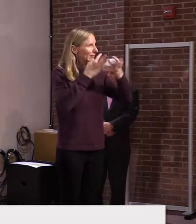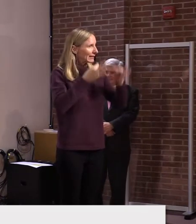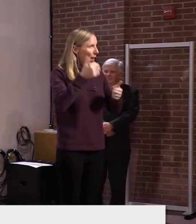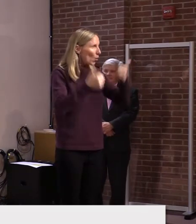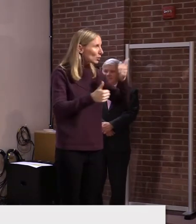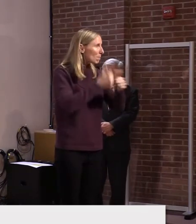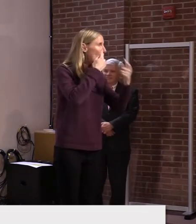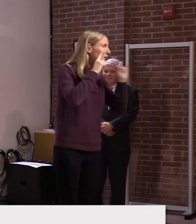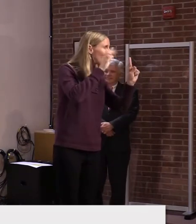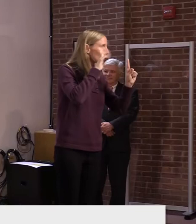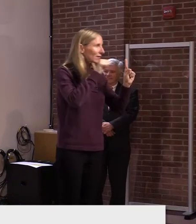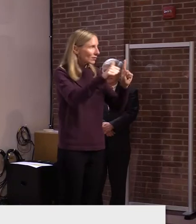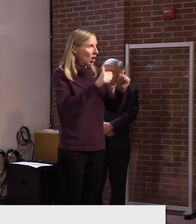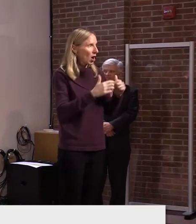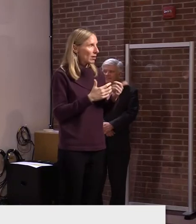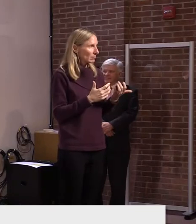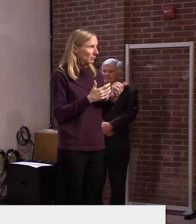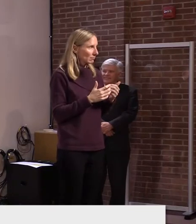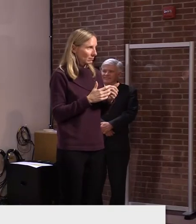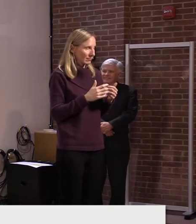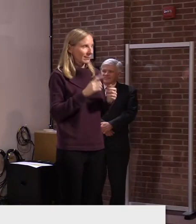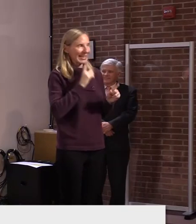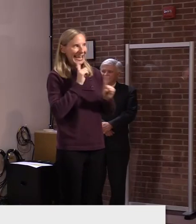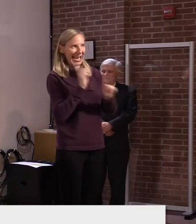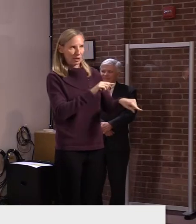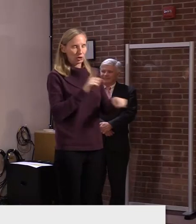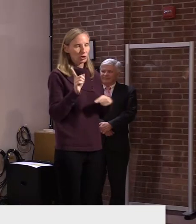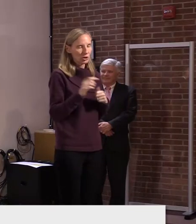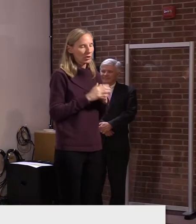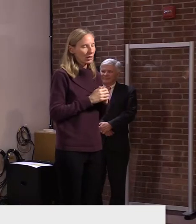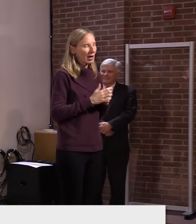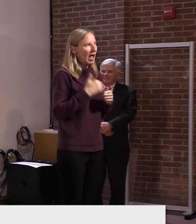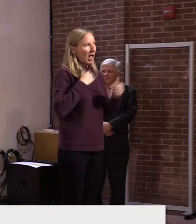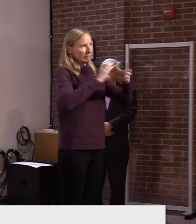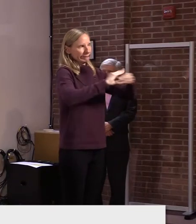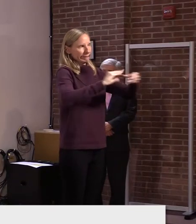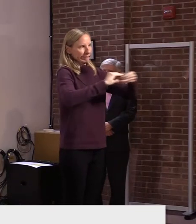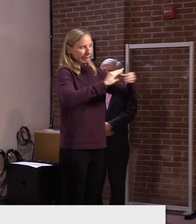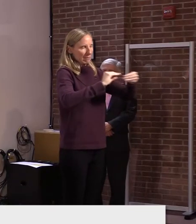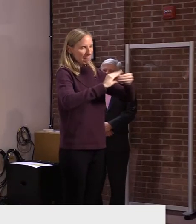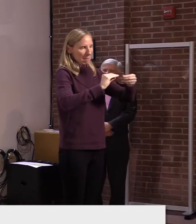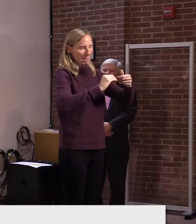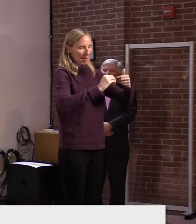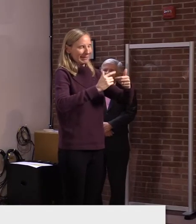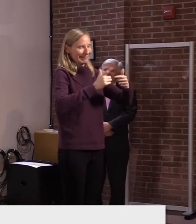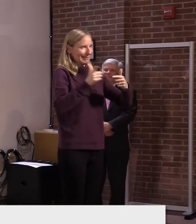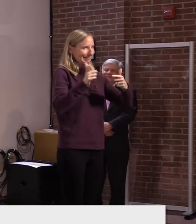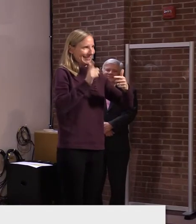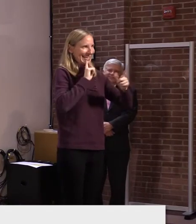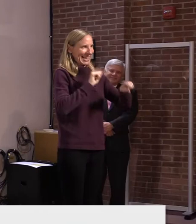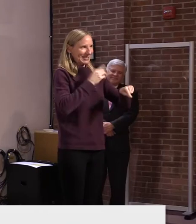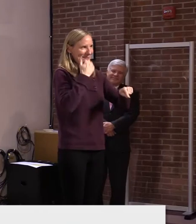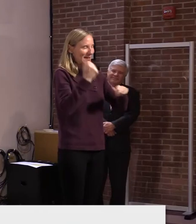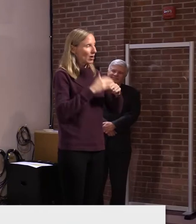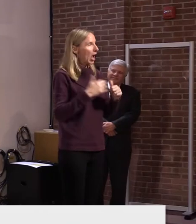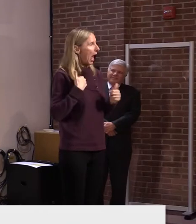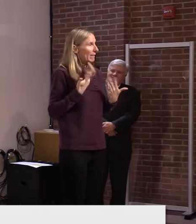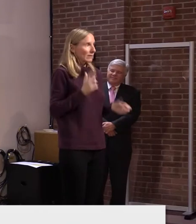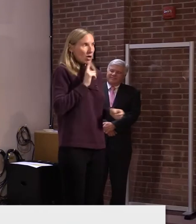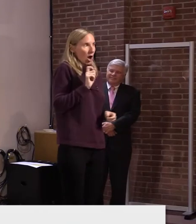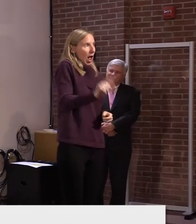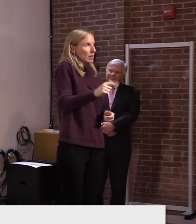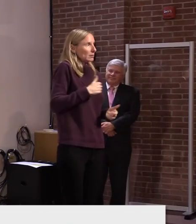I can speak anecdotally, and then we'll go to the experts to maybe get the correct answer. But from when I've asked that